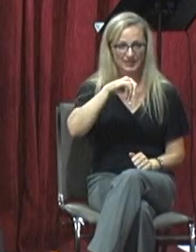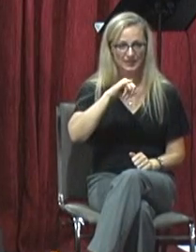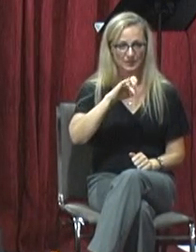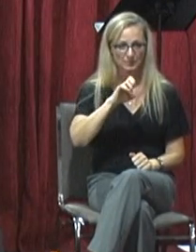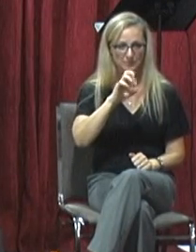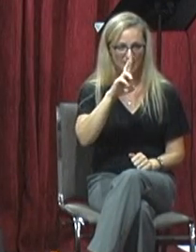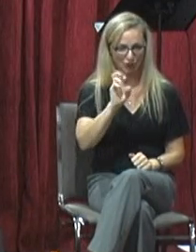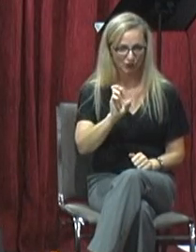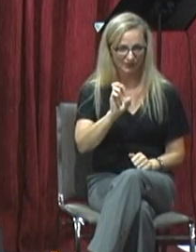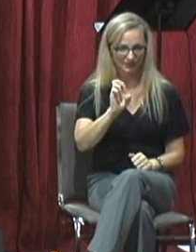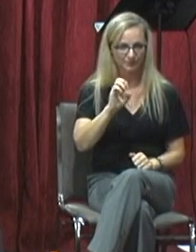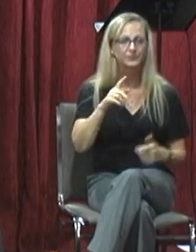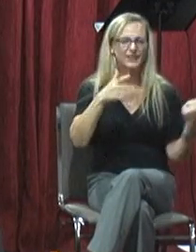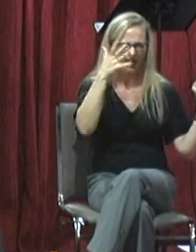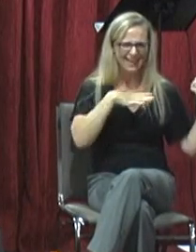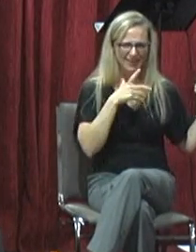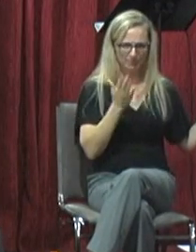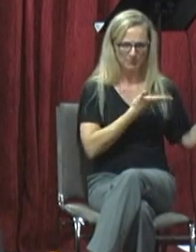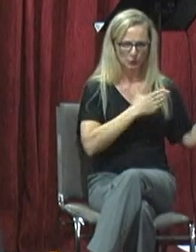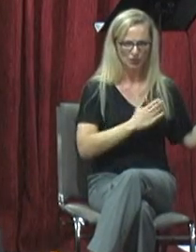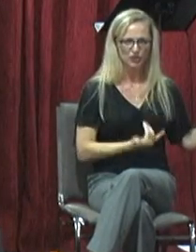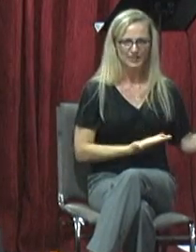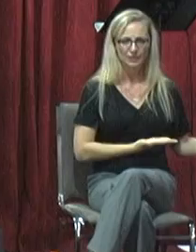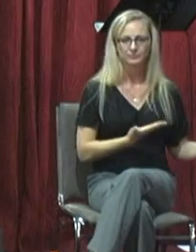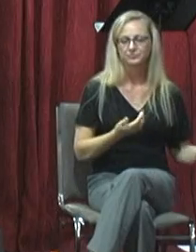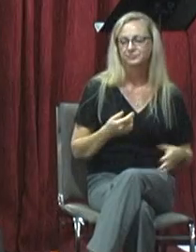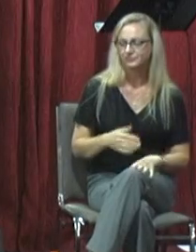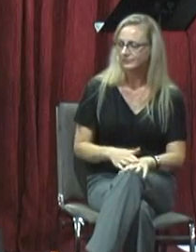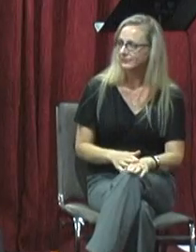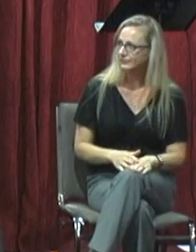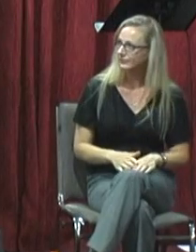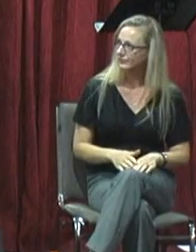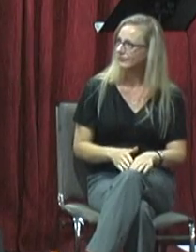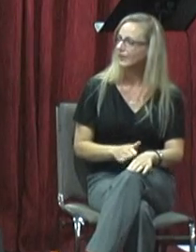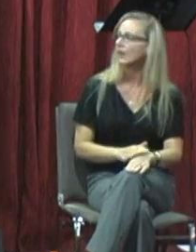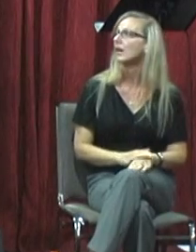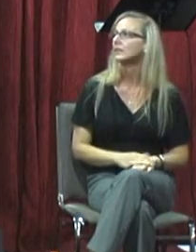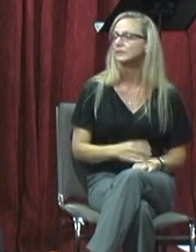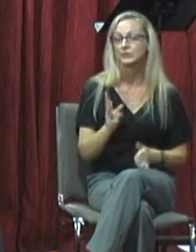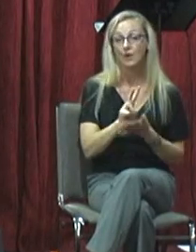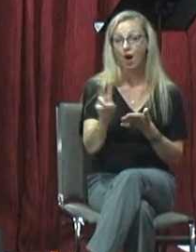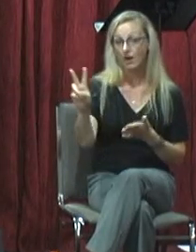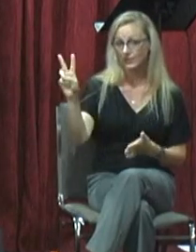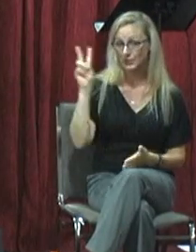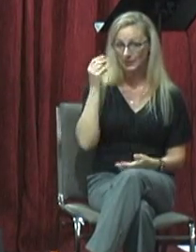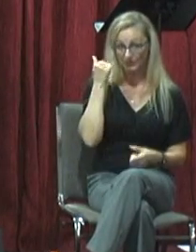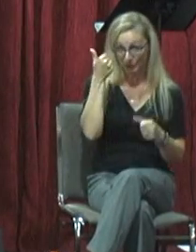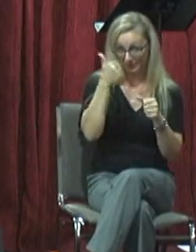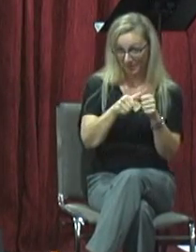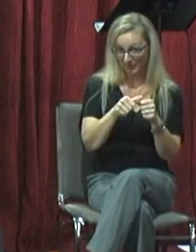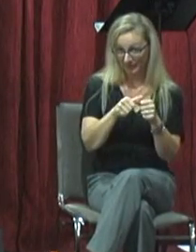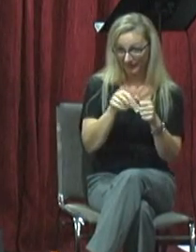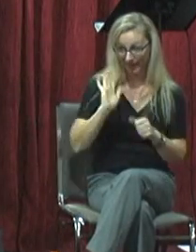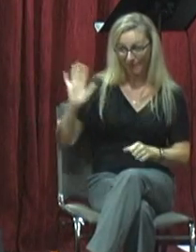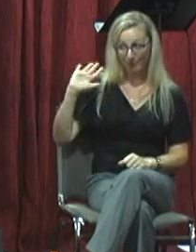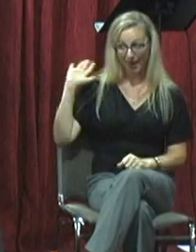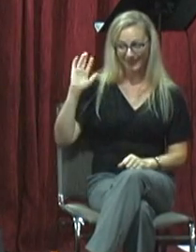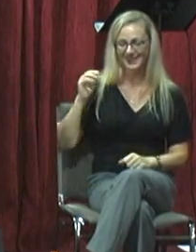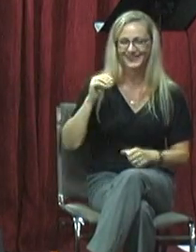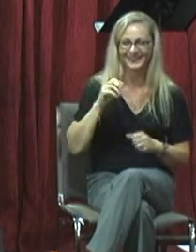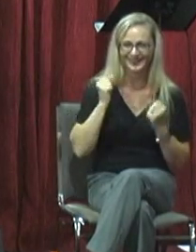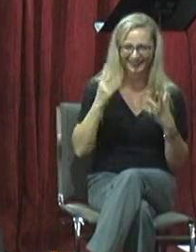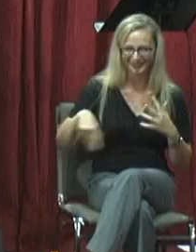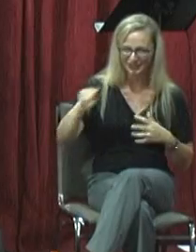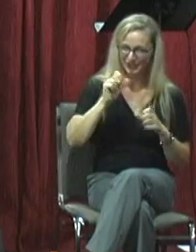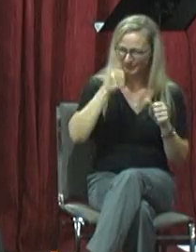for him and the things that he shared. We're going to be moving out on some of those things. 2 weeks ago, if you can remember that far back, how many can remember 2 weeks ago?